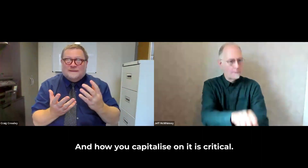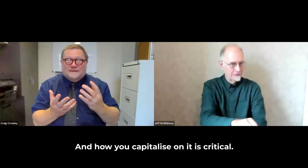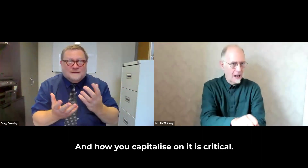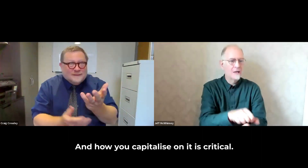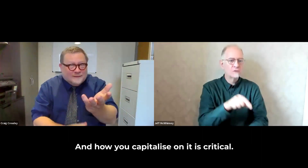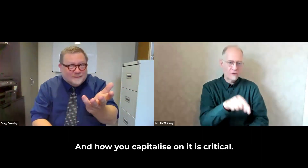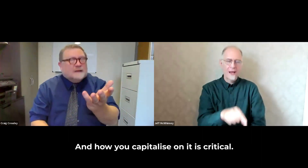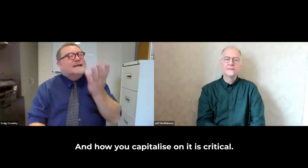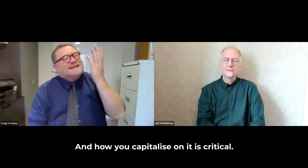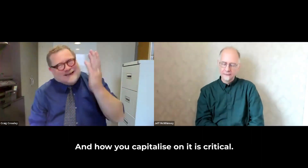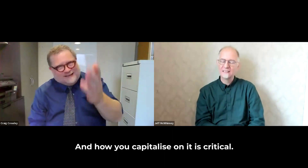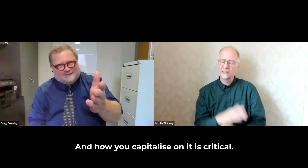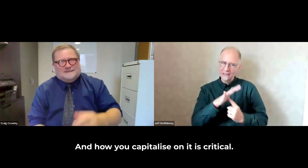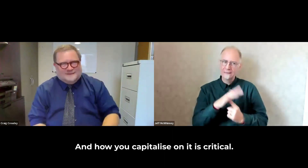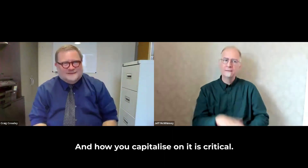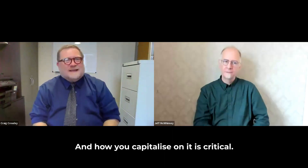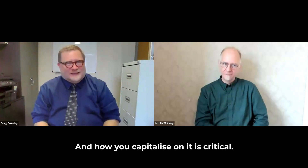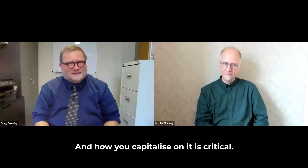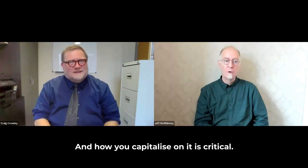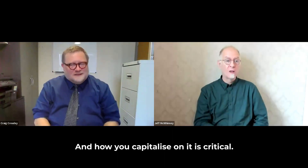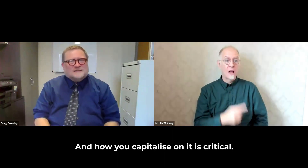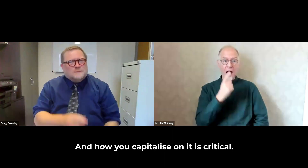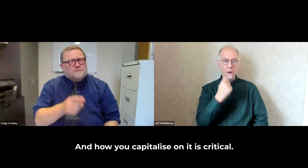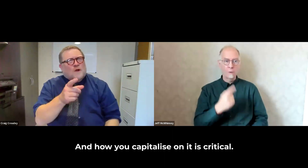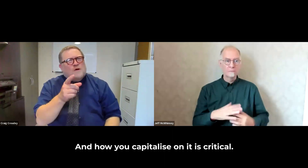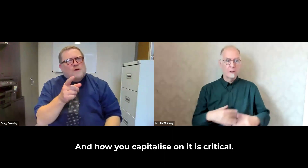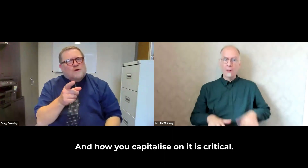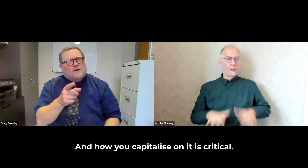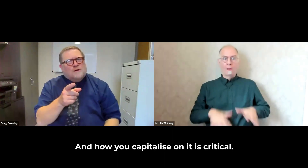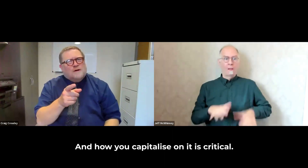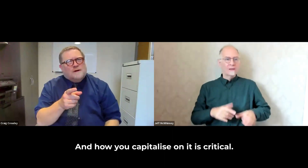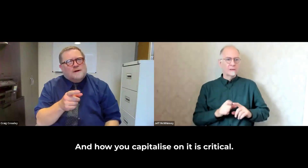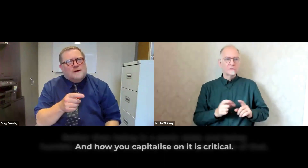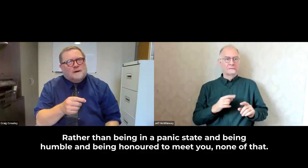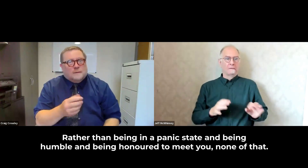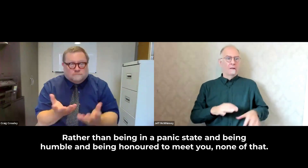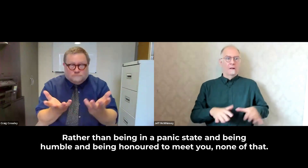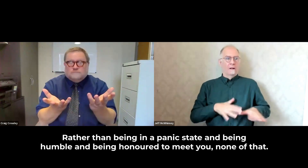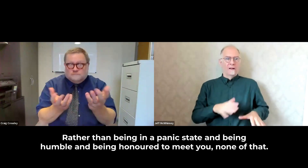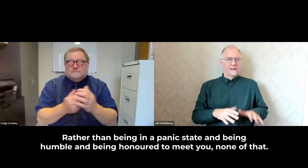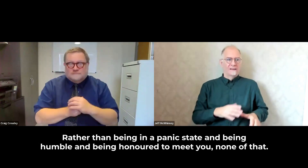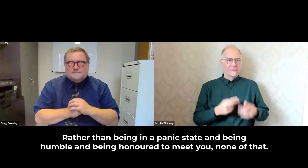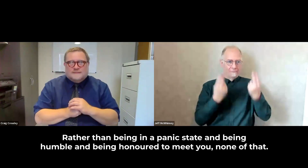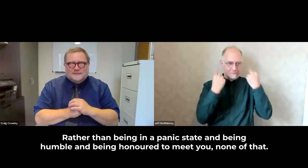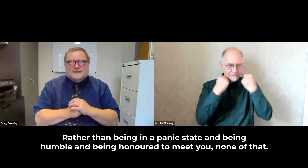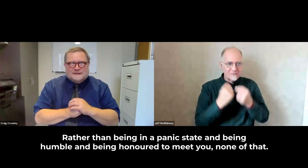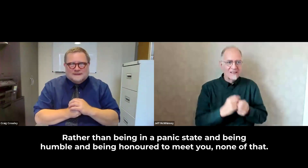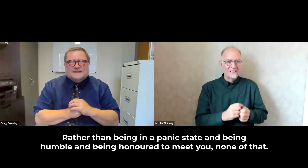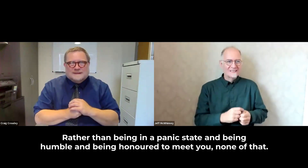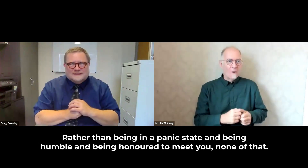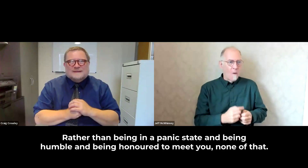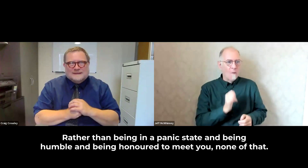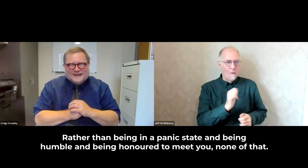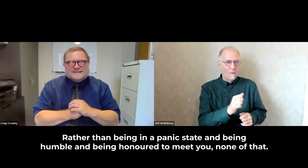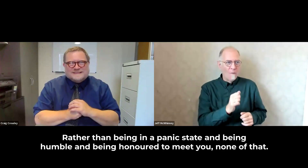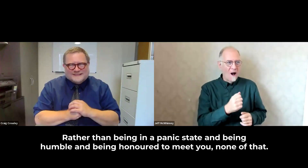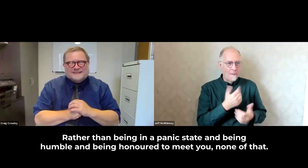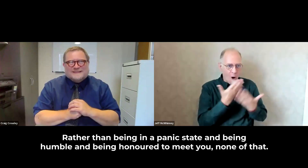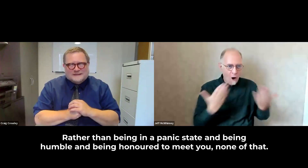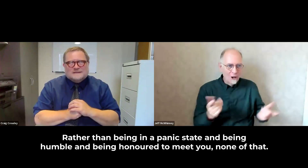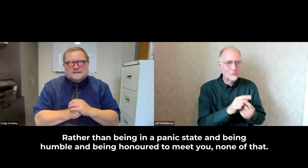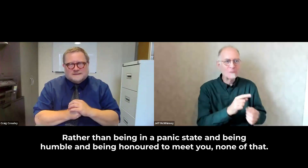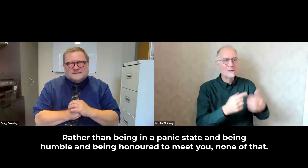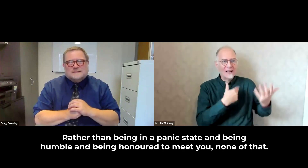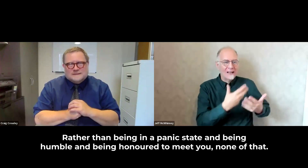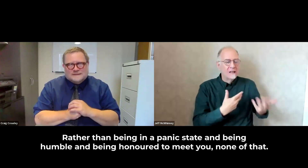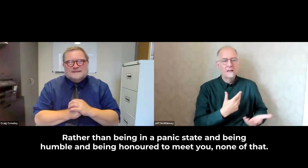The unexpected can happen. And how you capitalize on it is critical, rather Yes, than being in a absolutely. panic state and